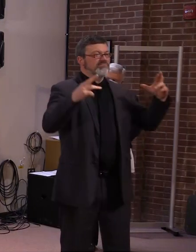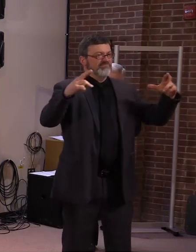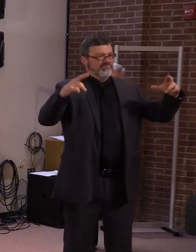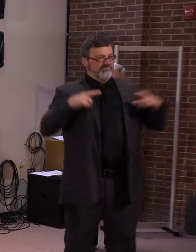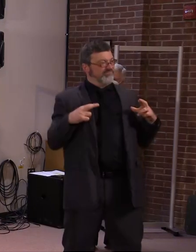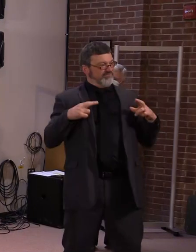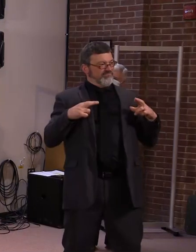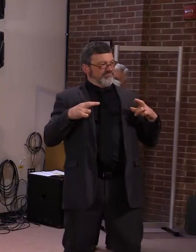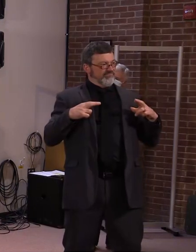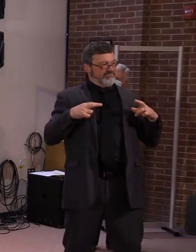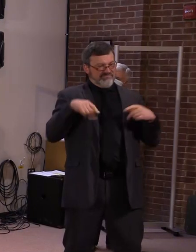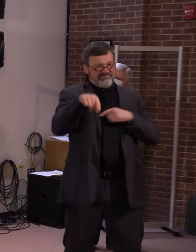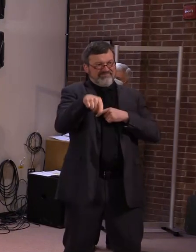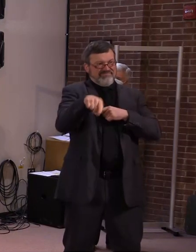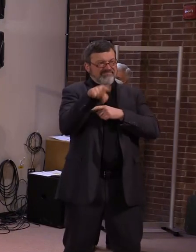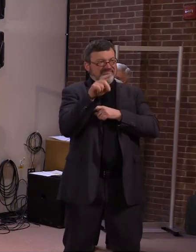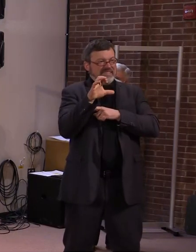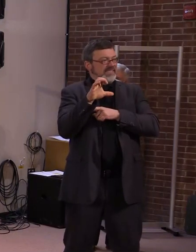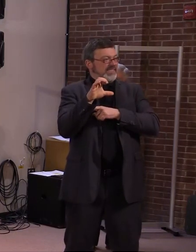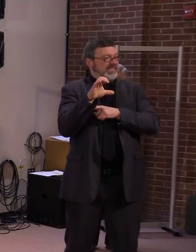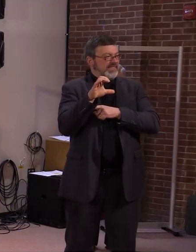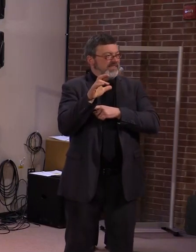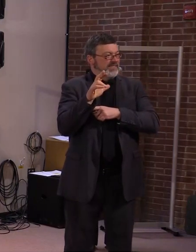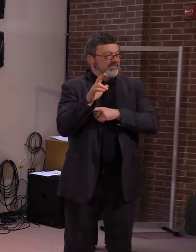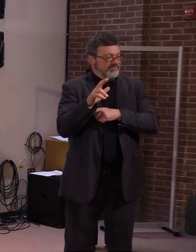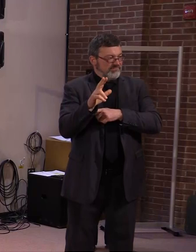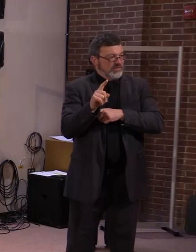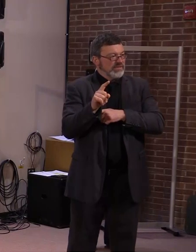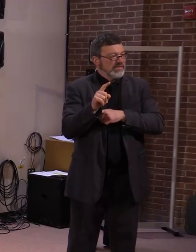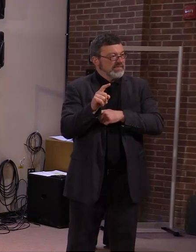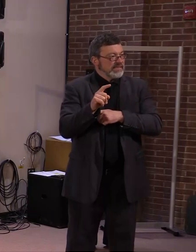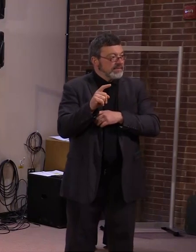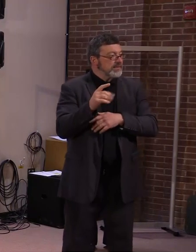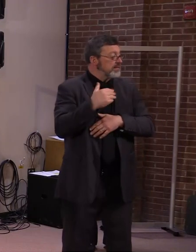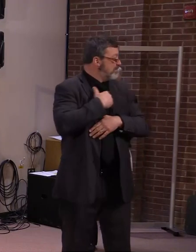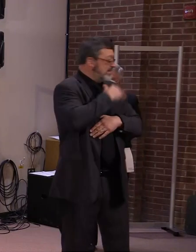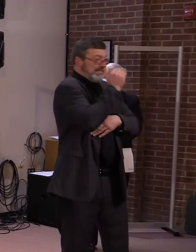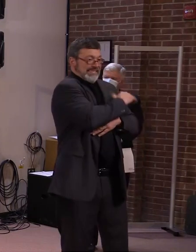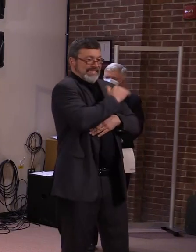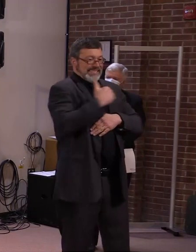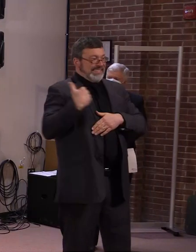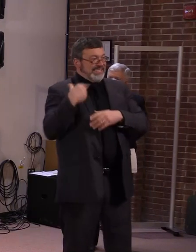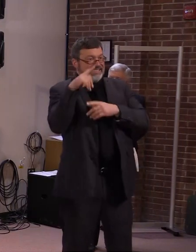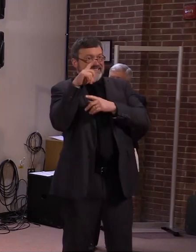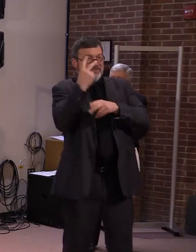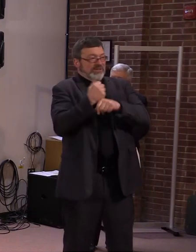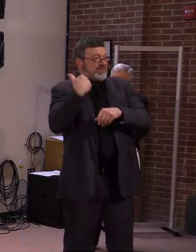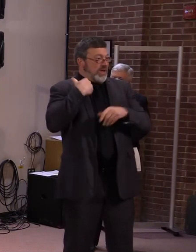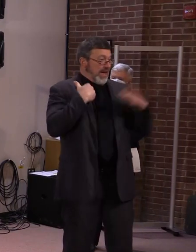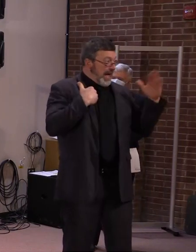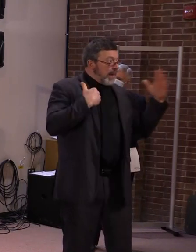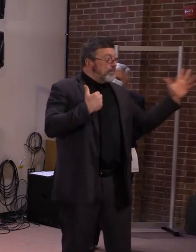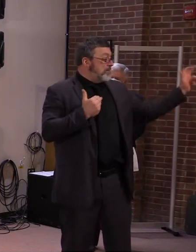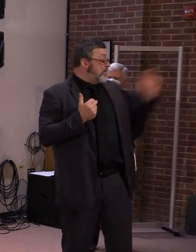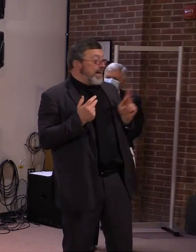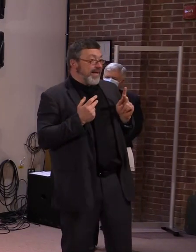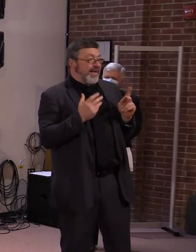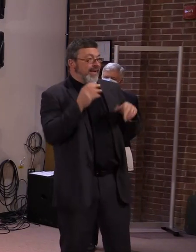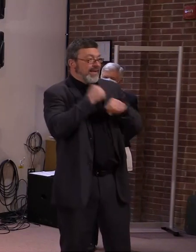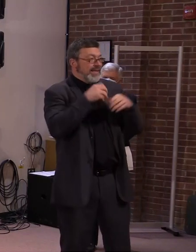in 2019 when I asked him if he'd consider coming out of retirement to take on one of his old